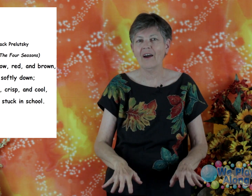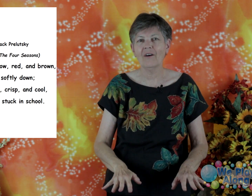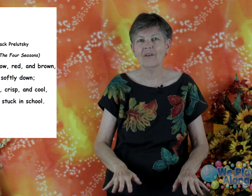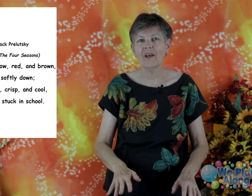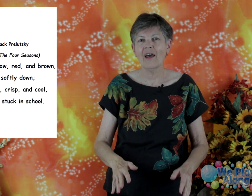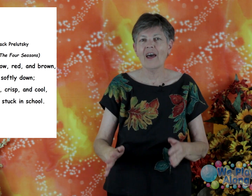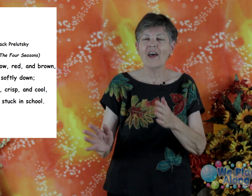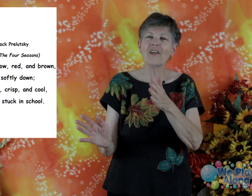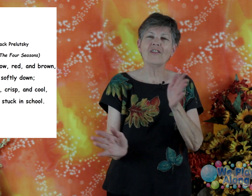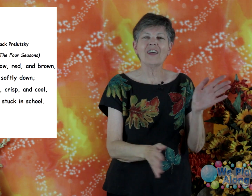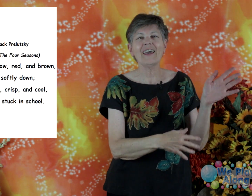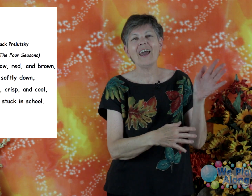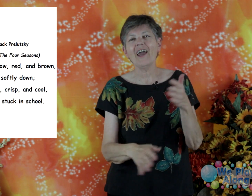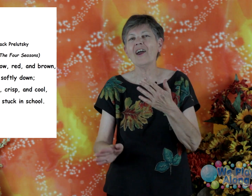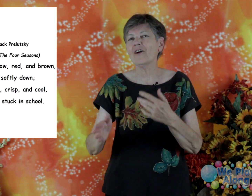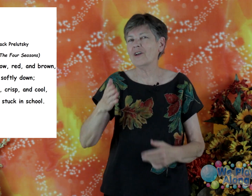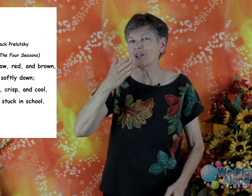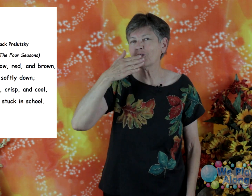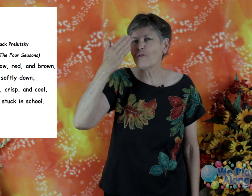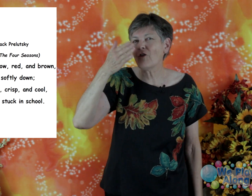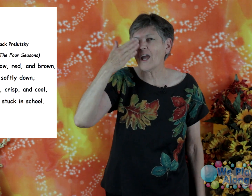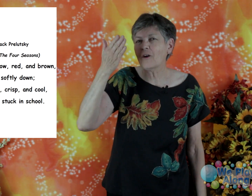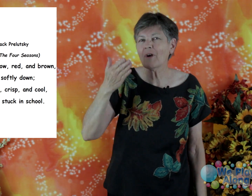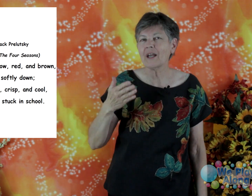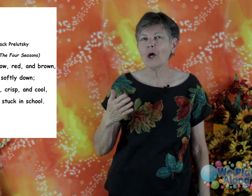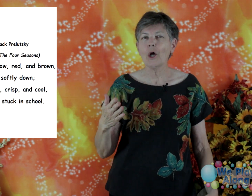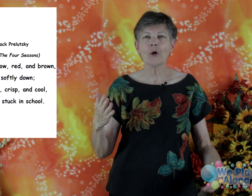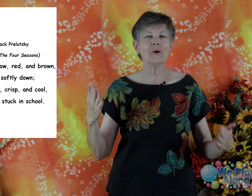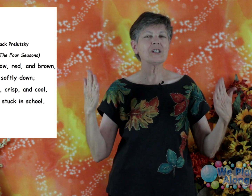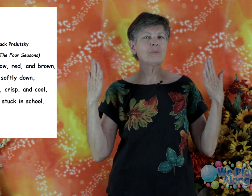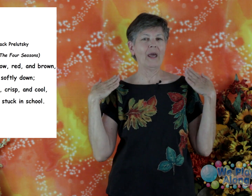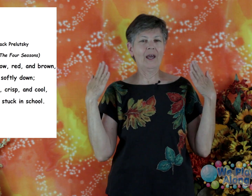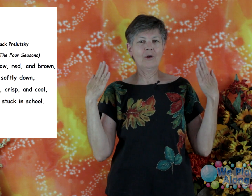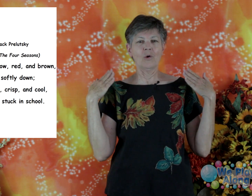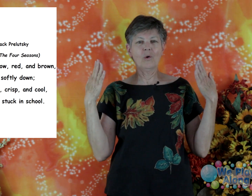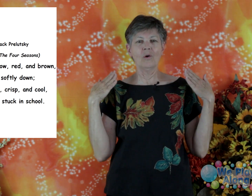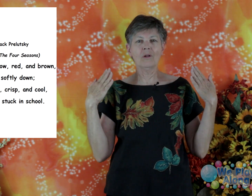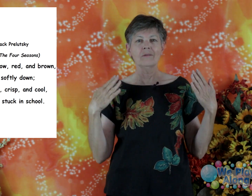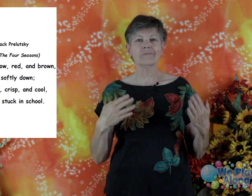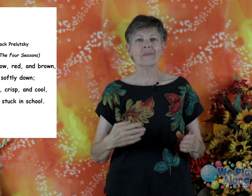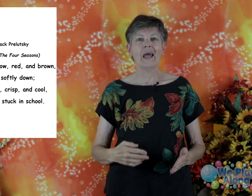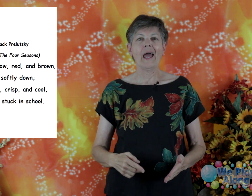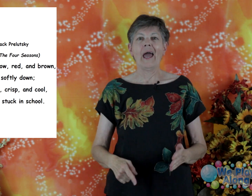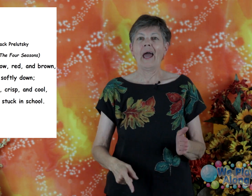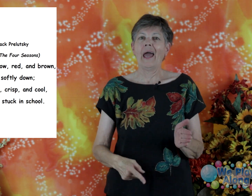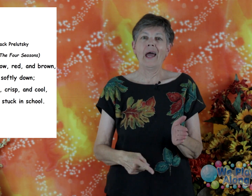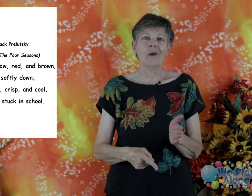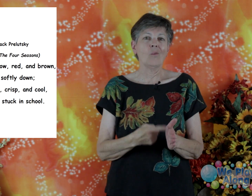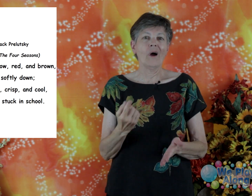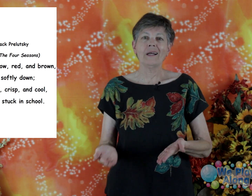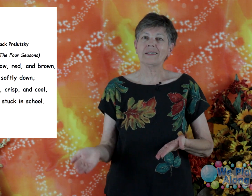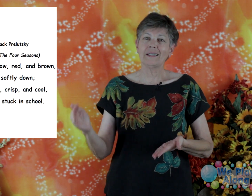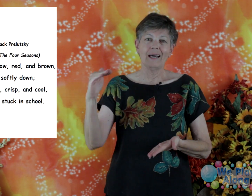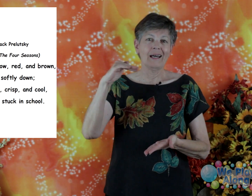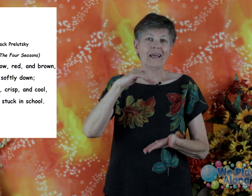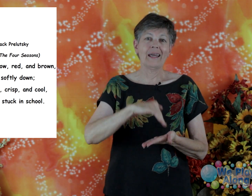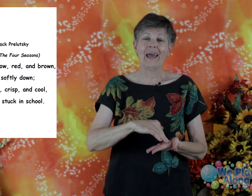down. The air is fragrant, crisp, and cool. And once